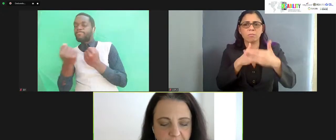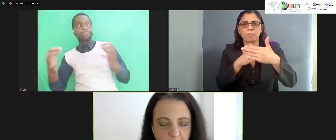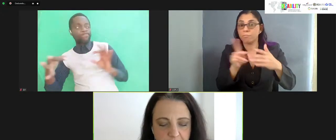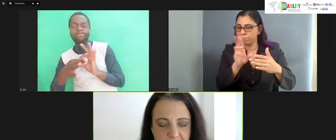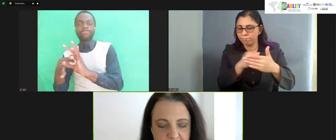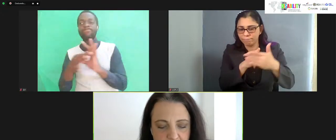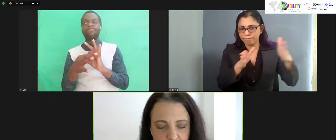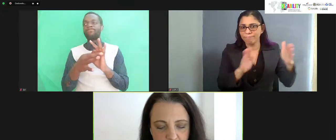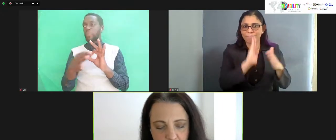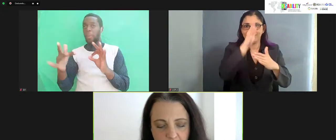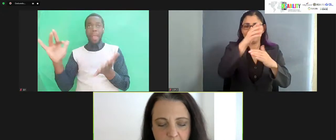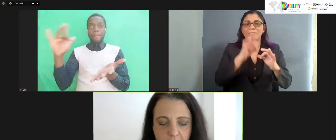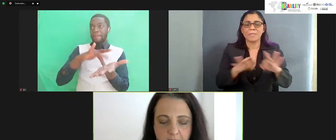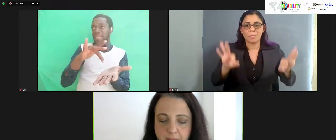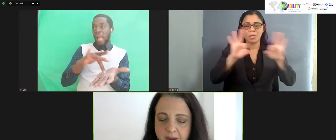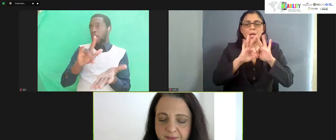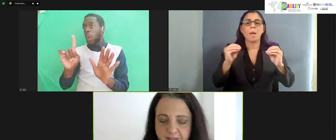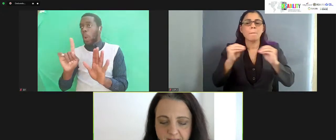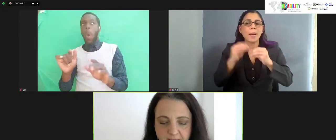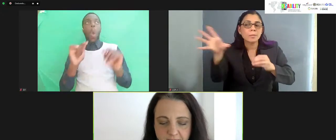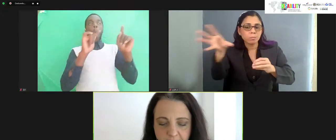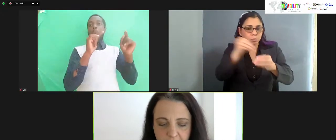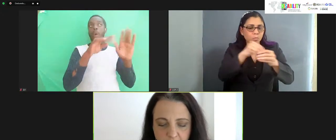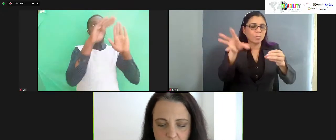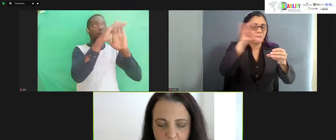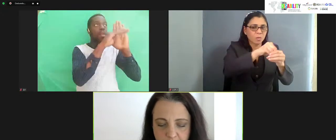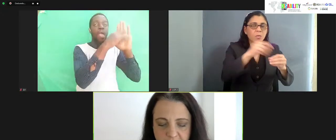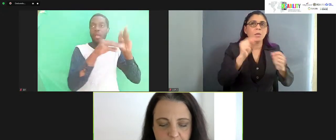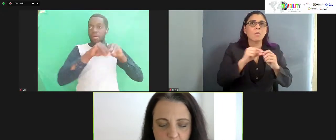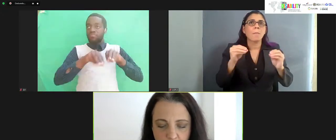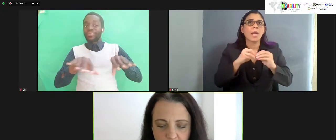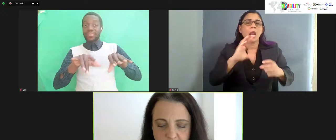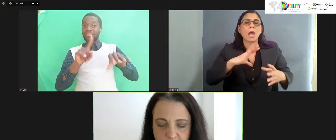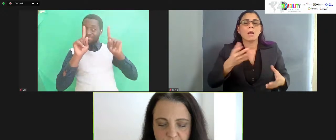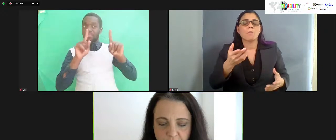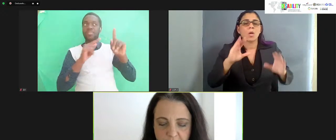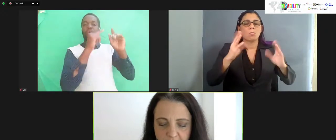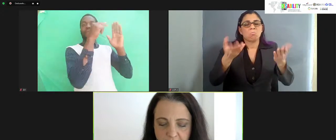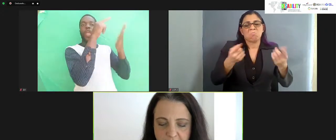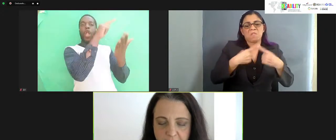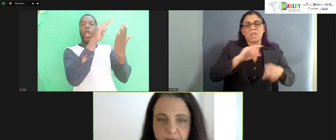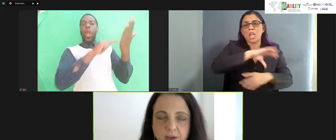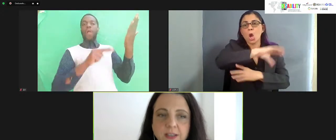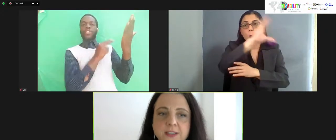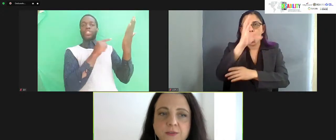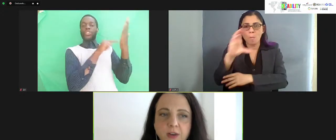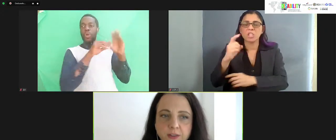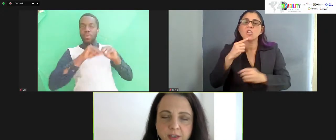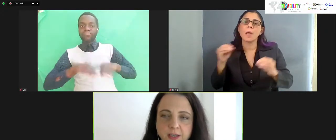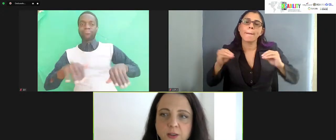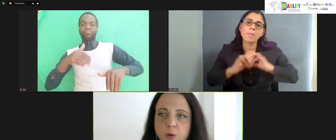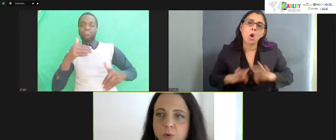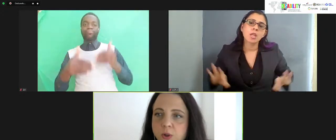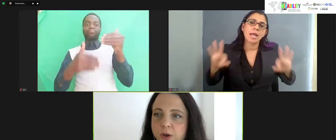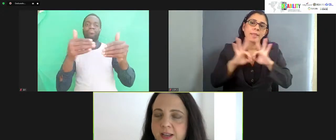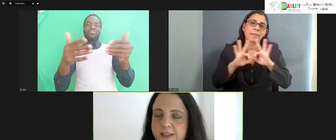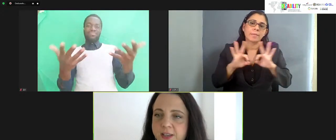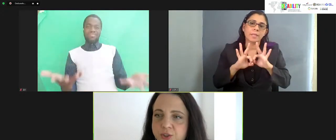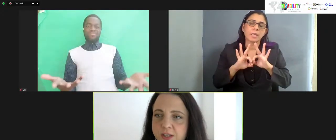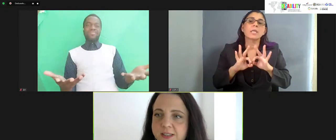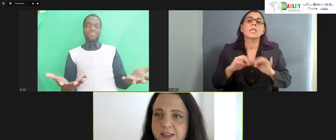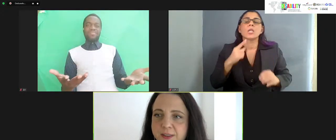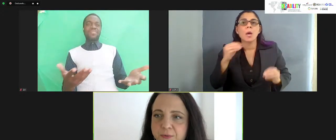of the crpd by facilitating seminars and trainings and really strengthening local